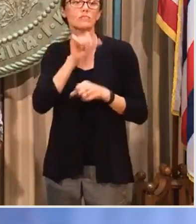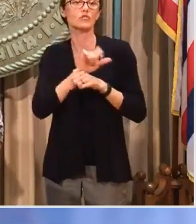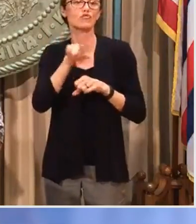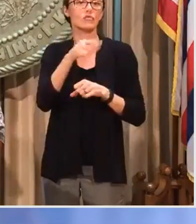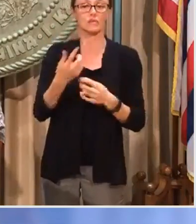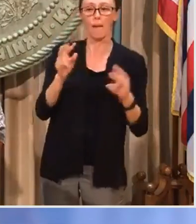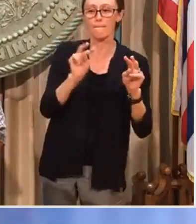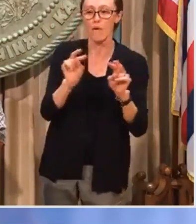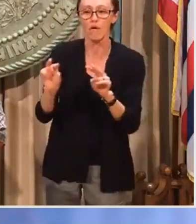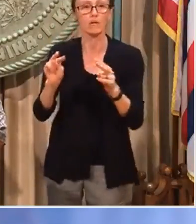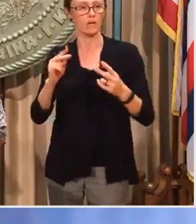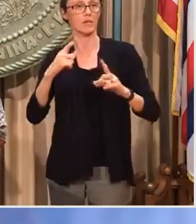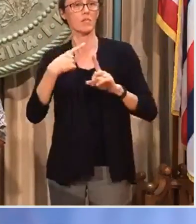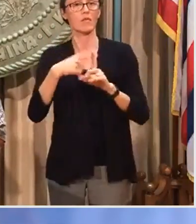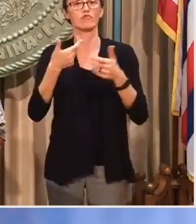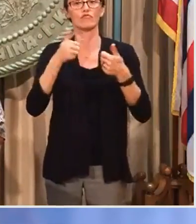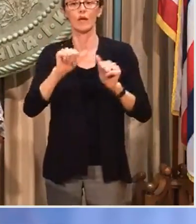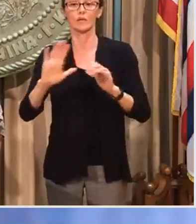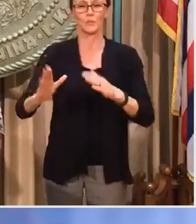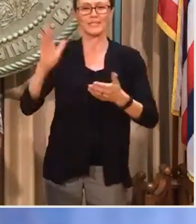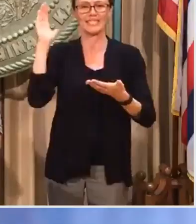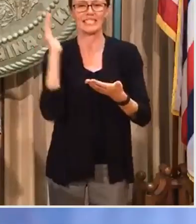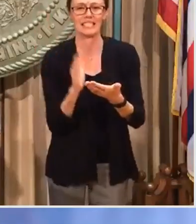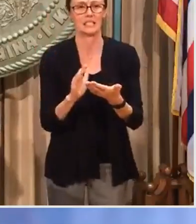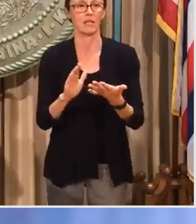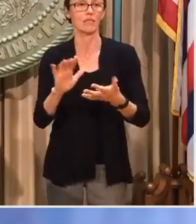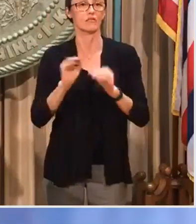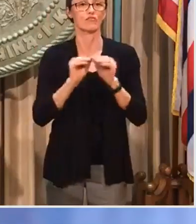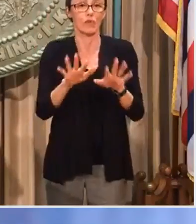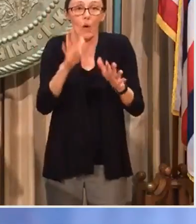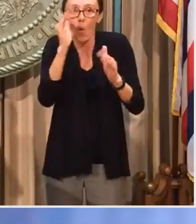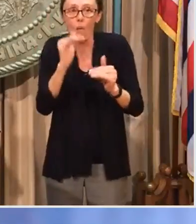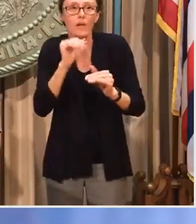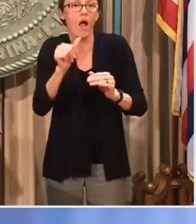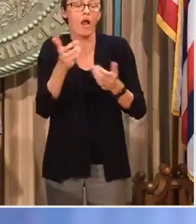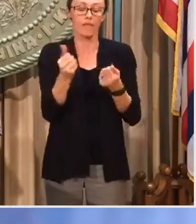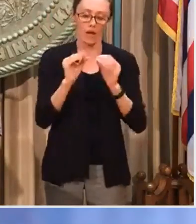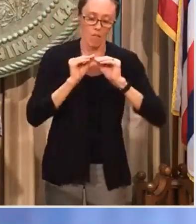and to mitigate the spread, hoping that there's no huge cluster.